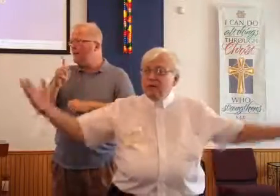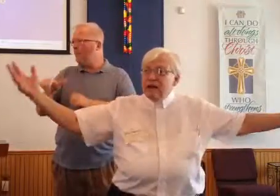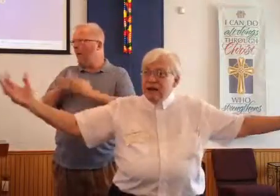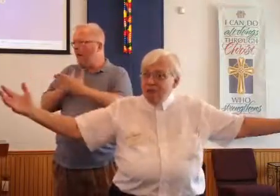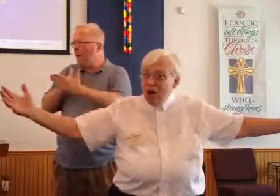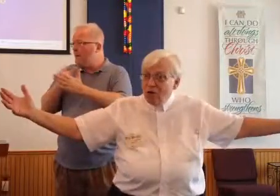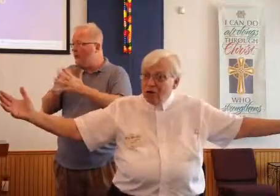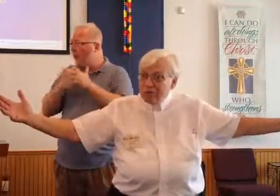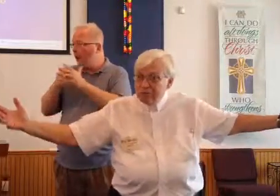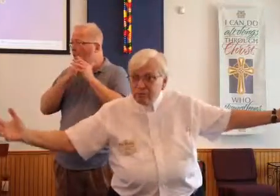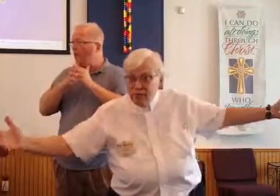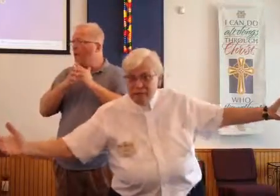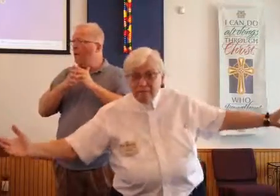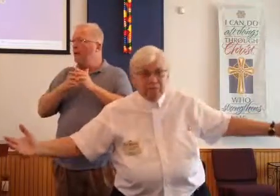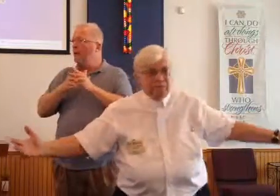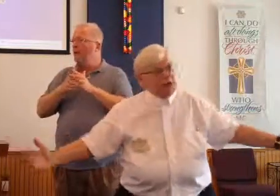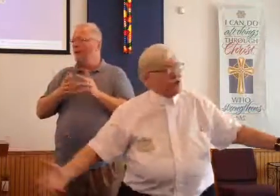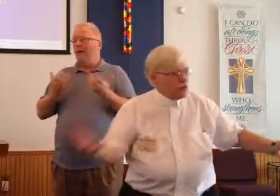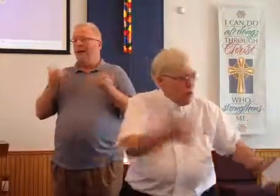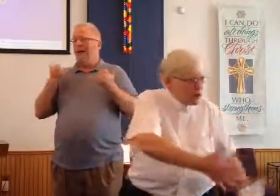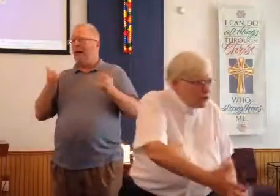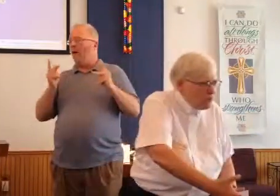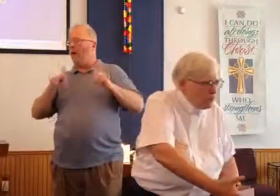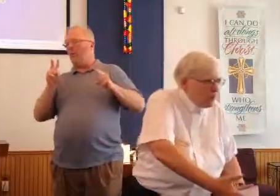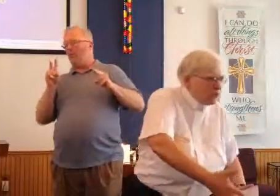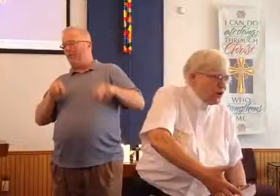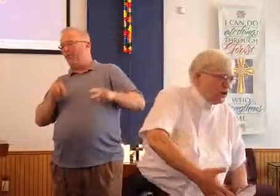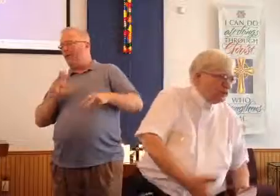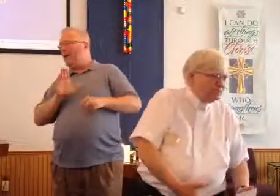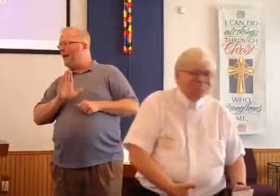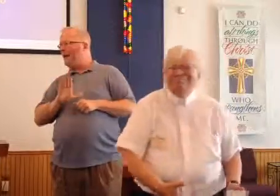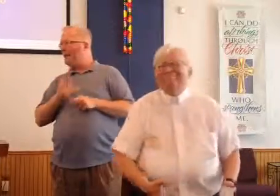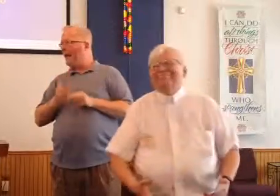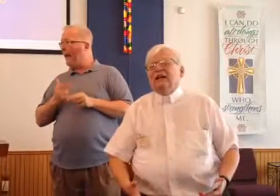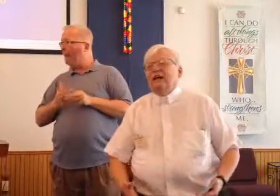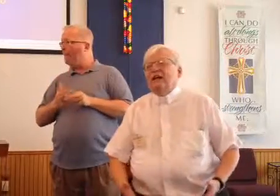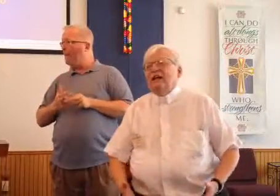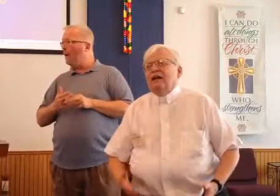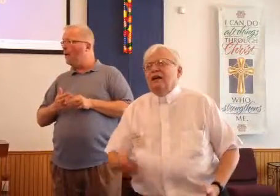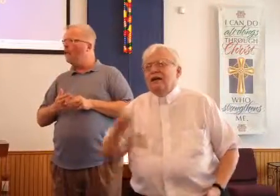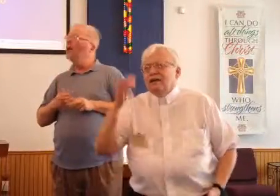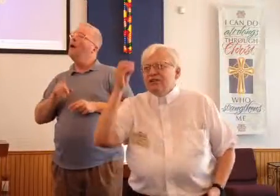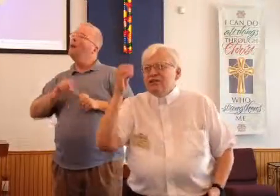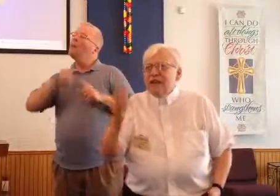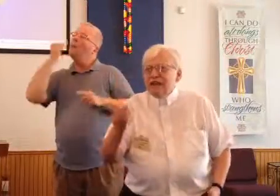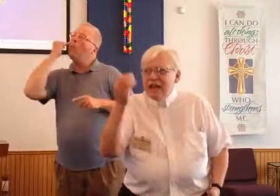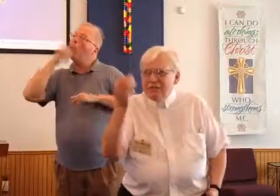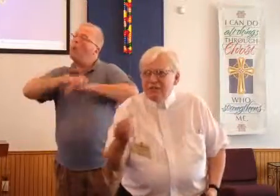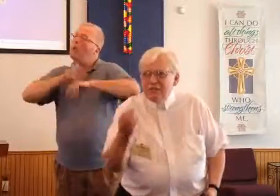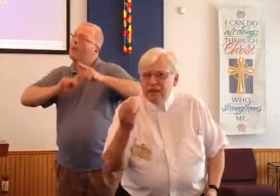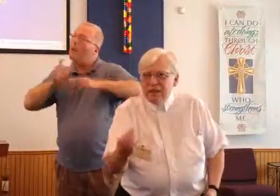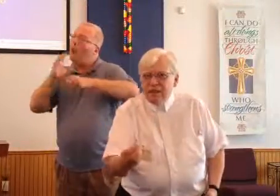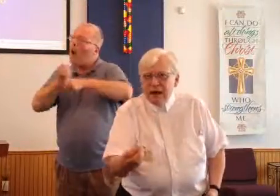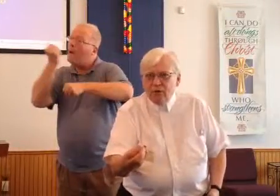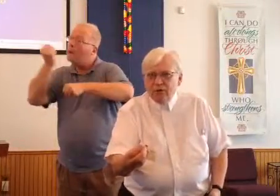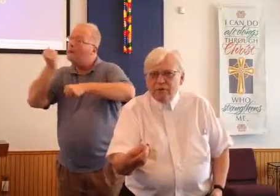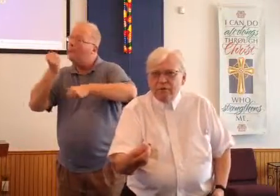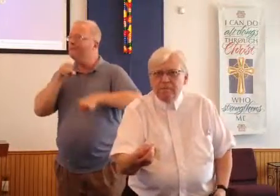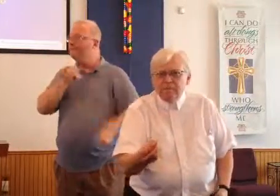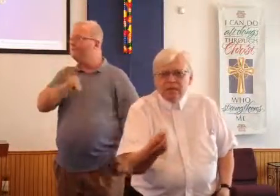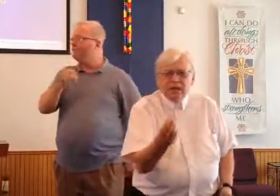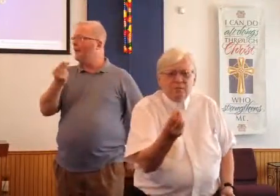he would have been a hero, right? And George Washington would have been the traitor. So you have to think